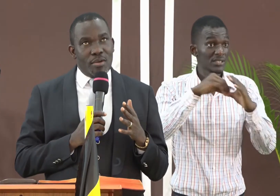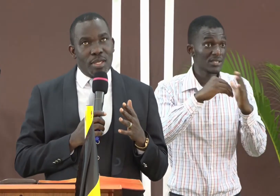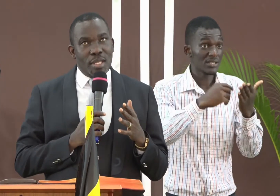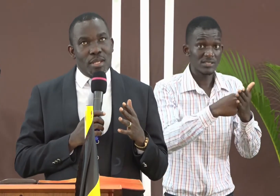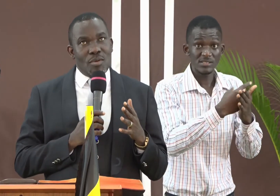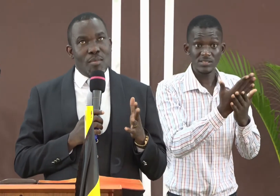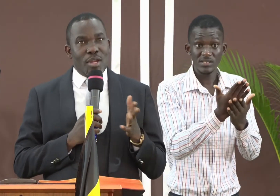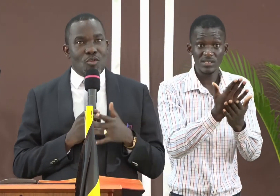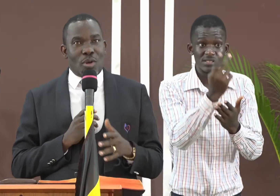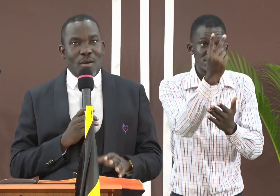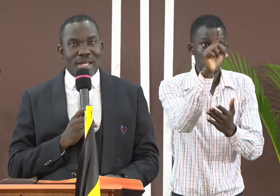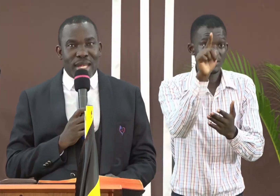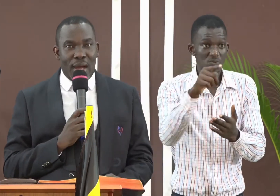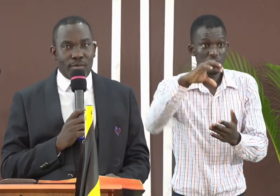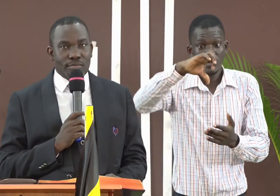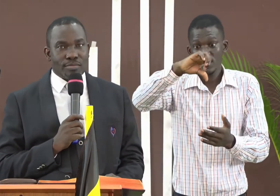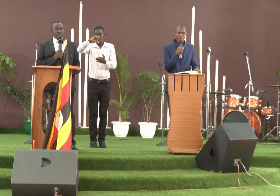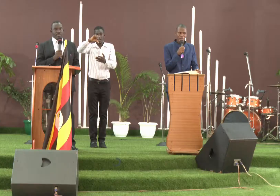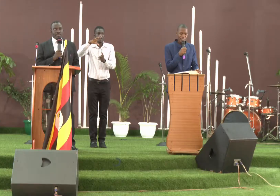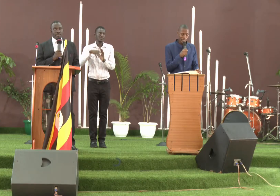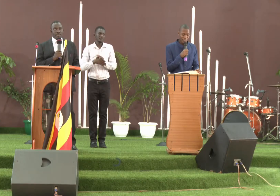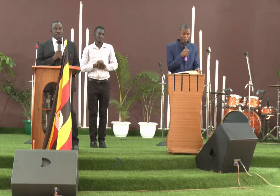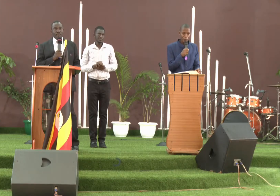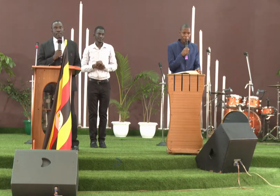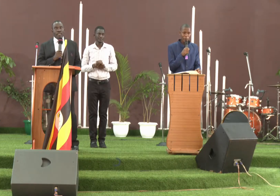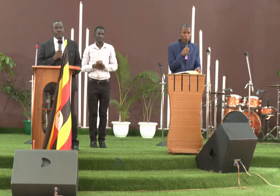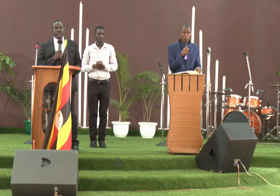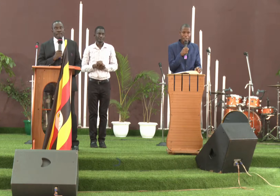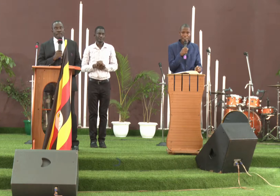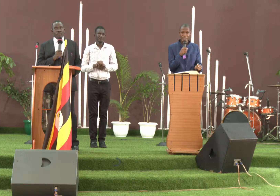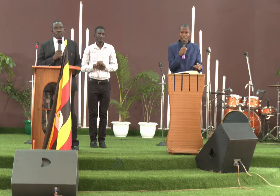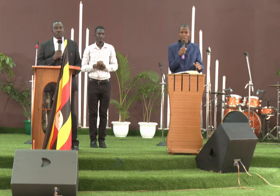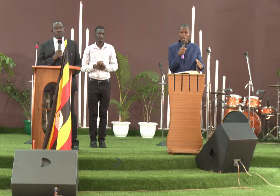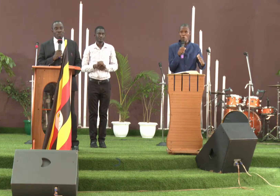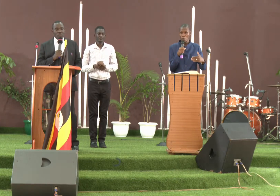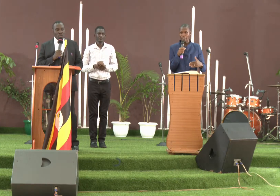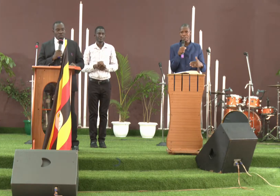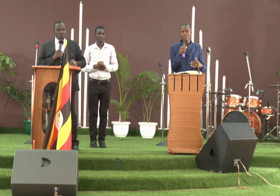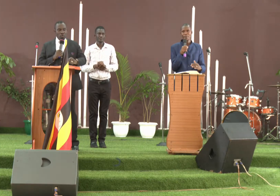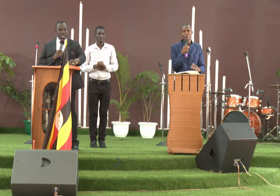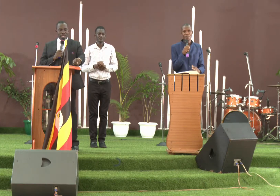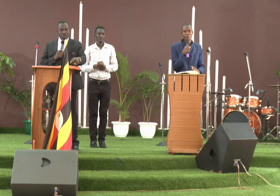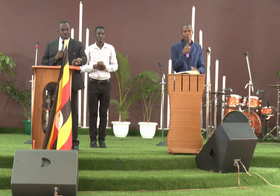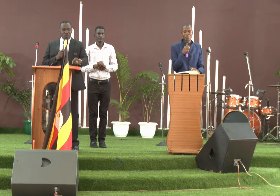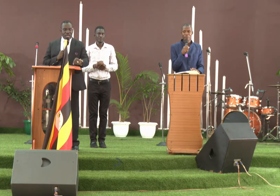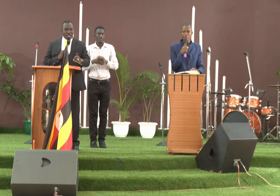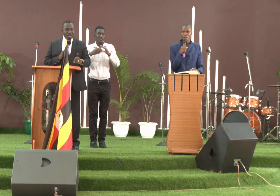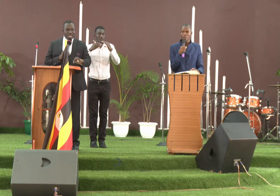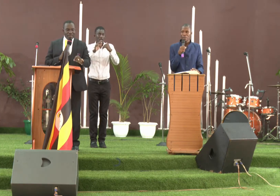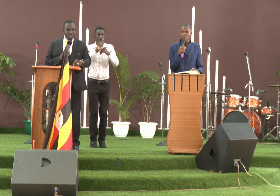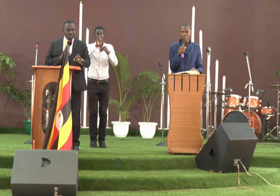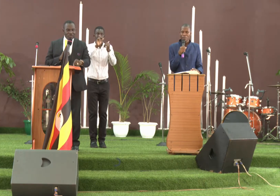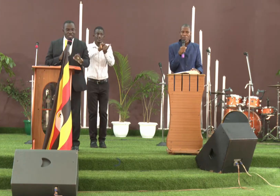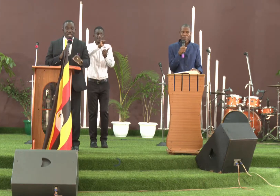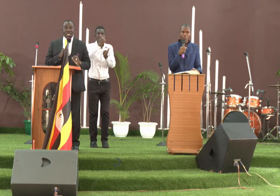biri olunyiririrwa mwendo okukawansa. In Genesis 2 from verse 9 and onwards. Olwe 15 nikulaga